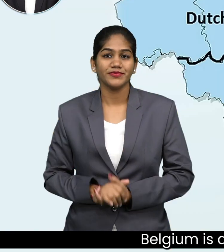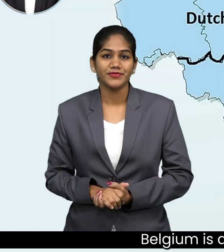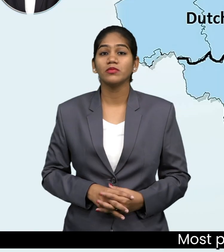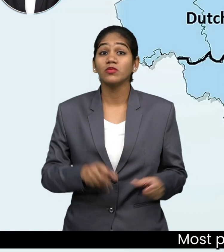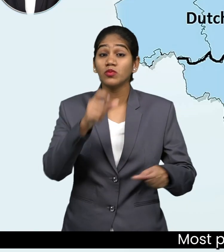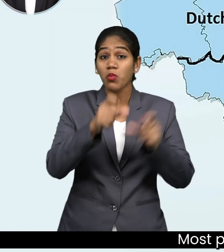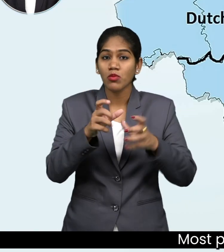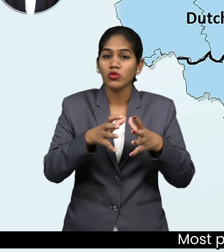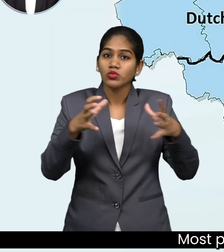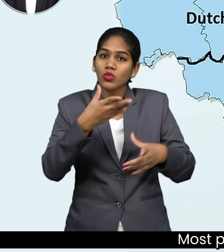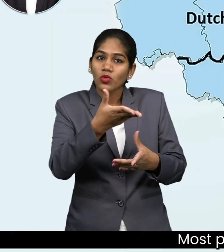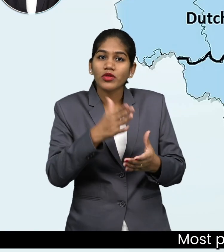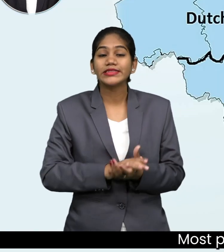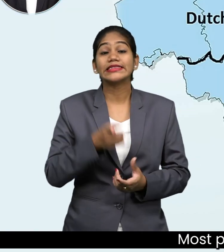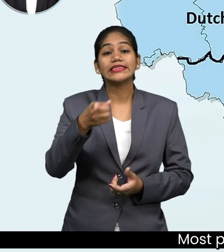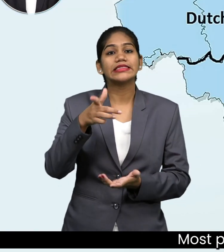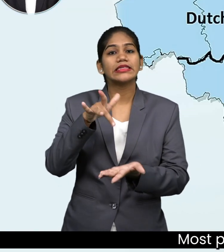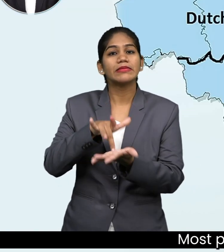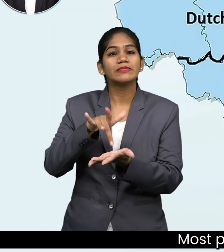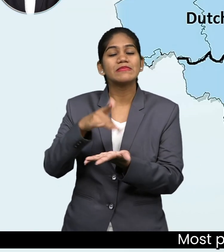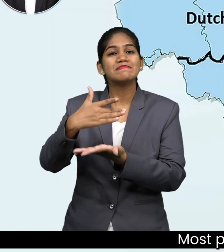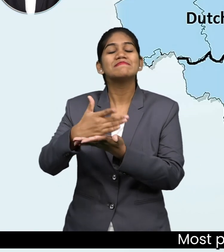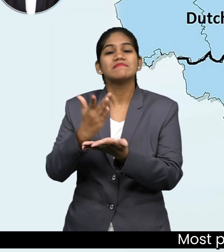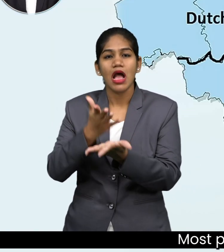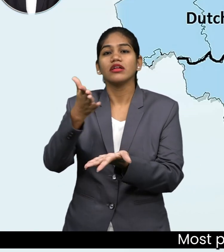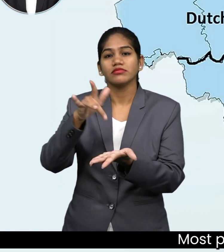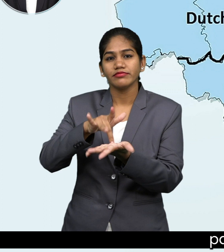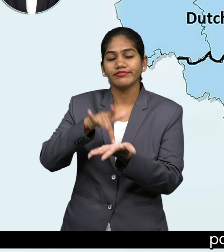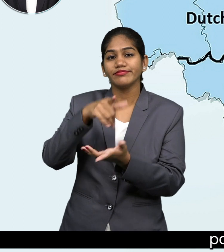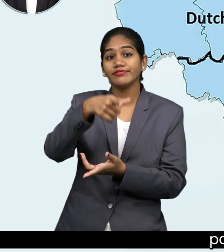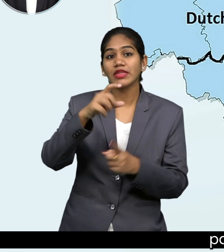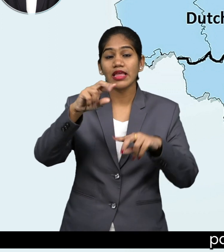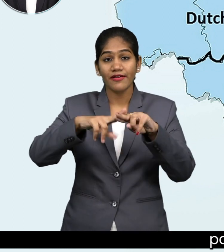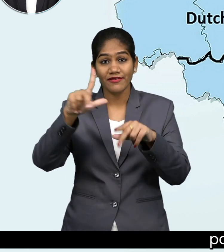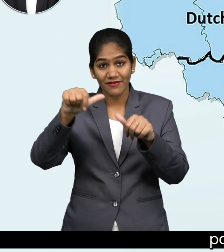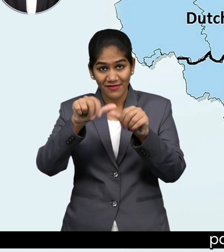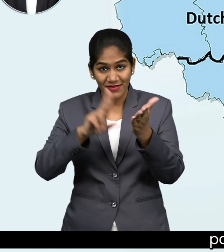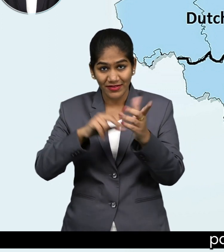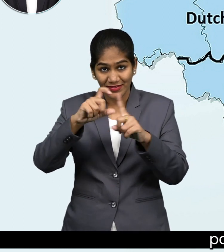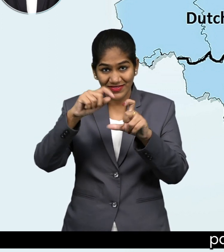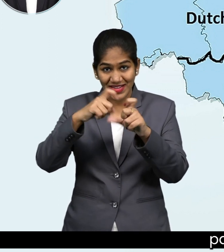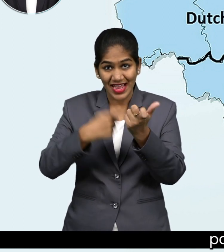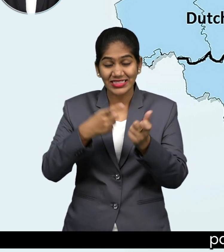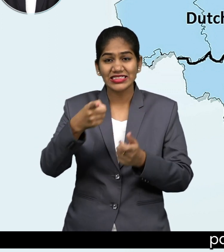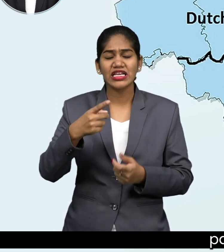Most people in its Flanders part speak Dutch.